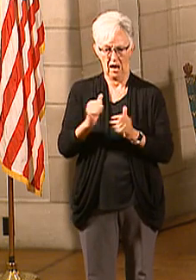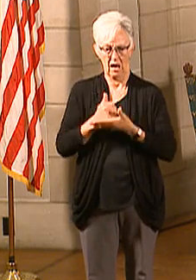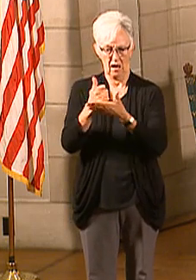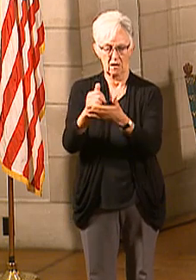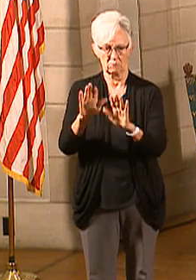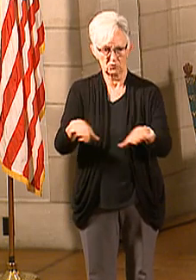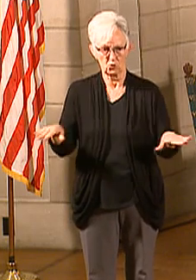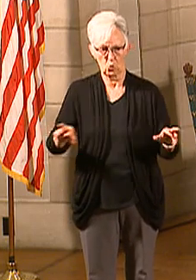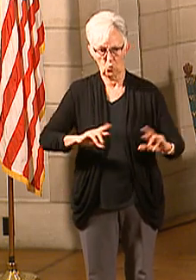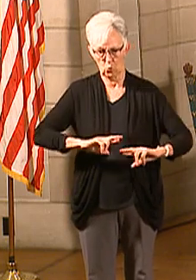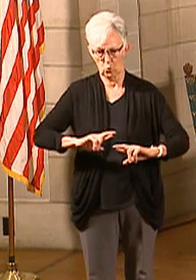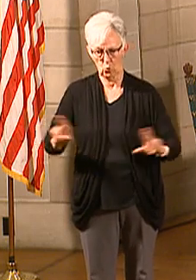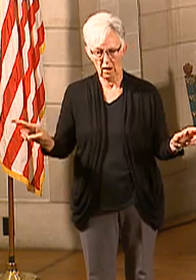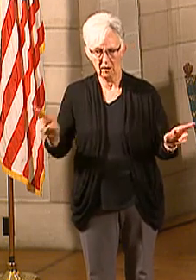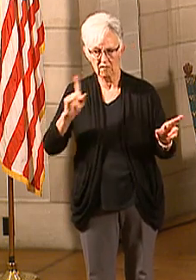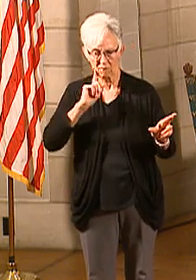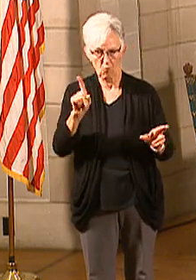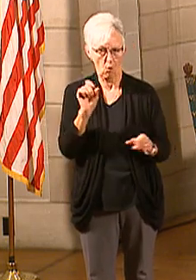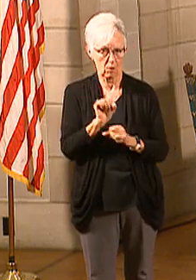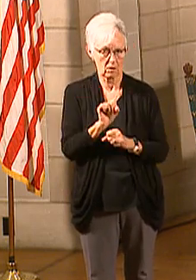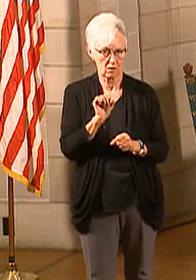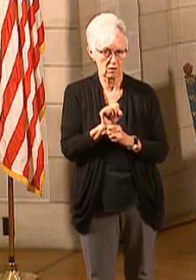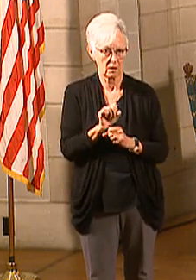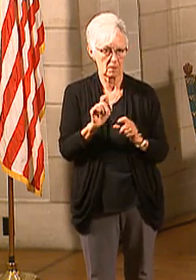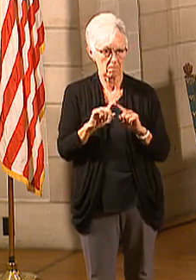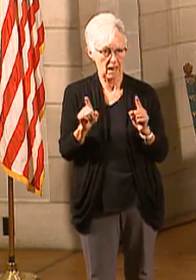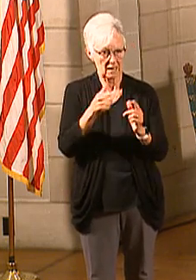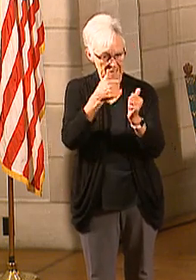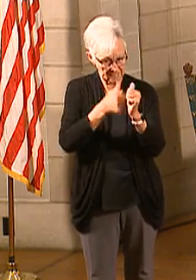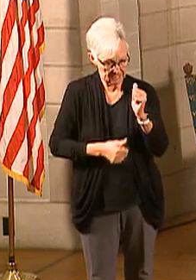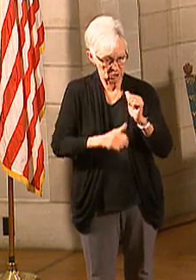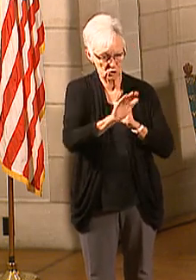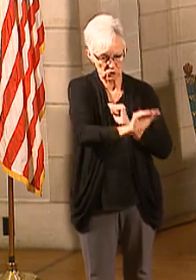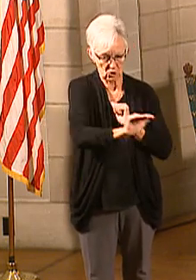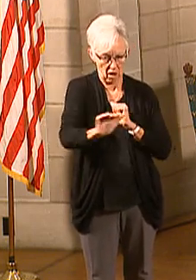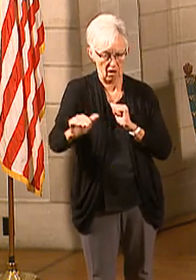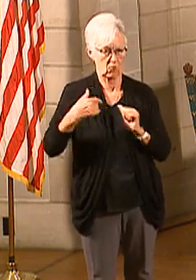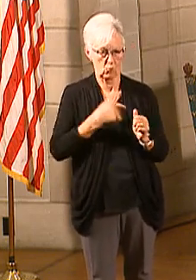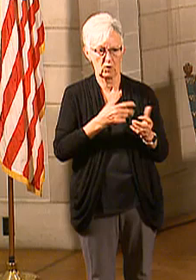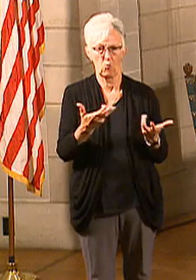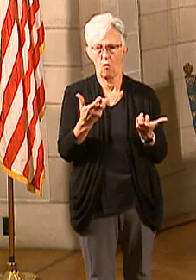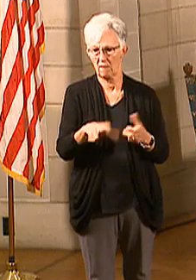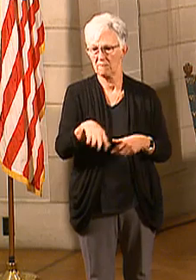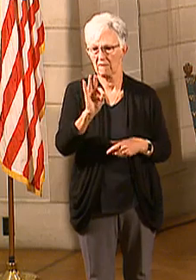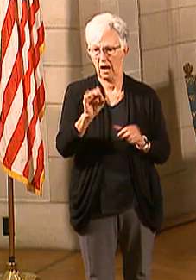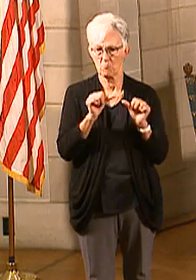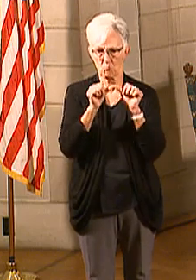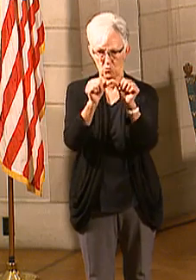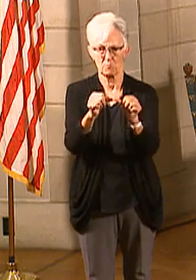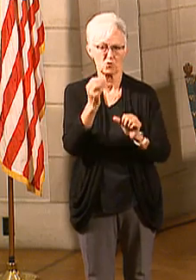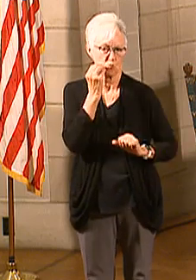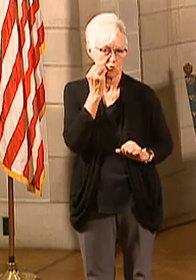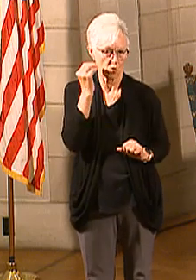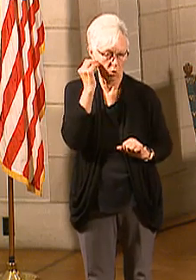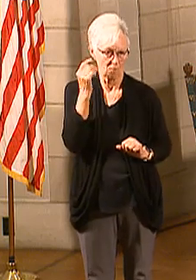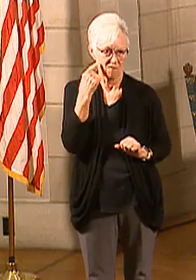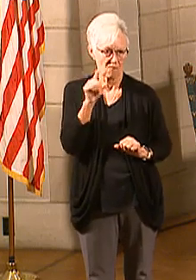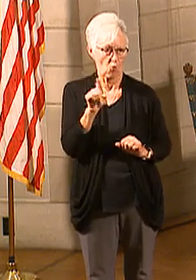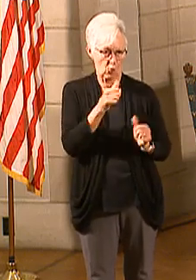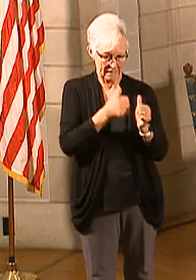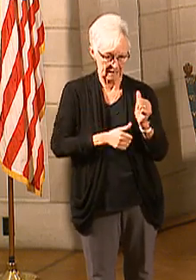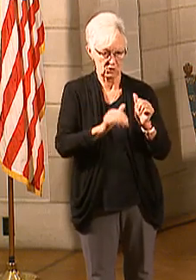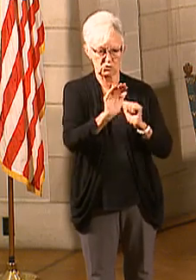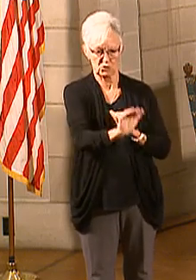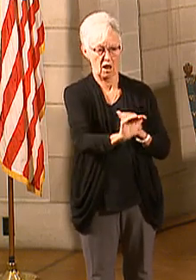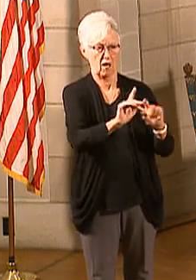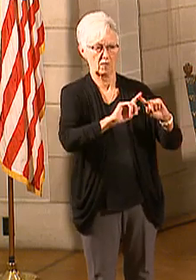But individualized permanency for every child is based on the best interest of that child and the ability whether or not